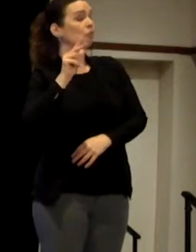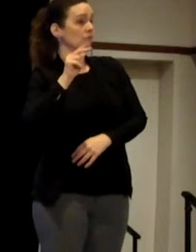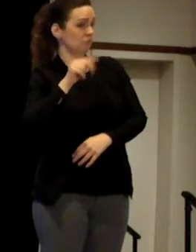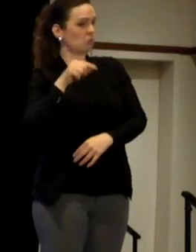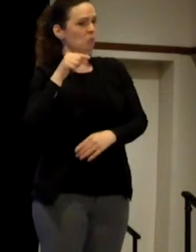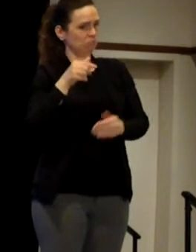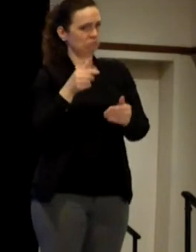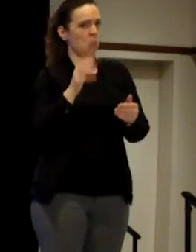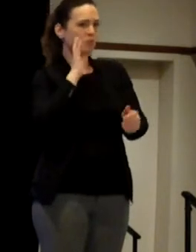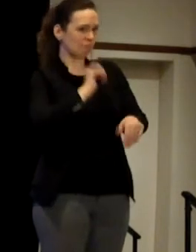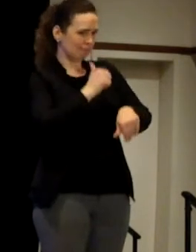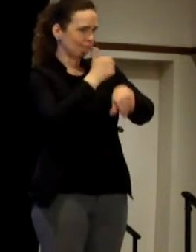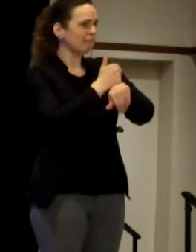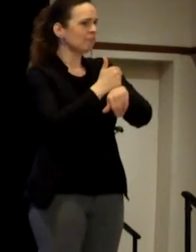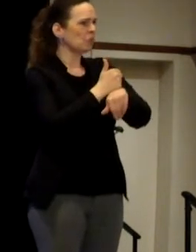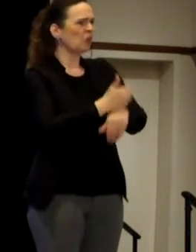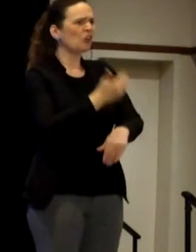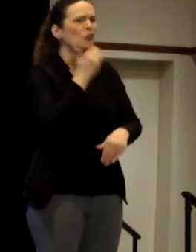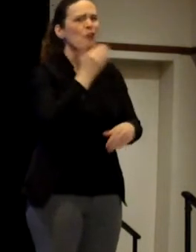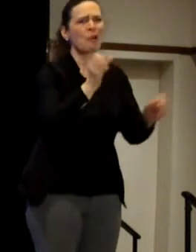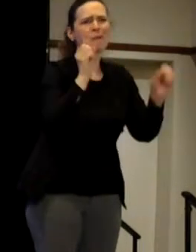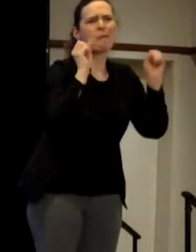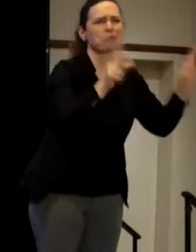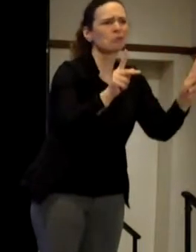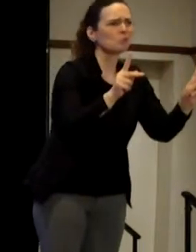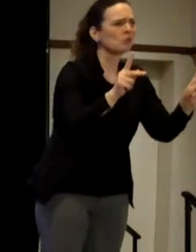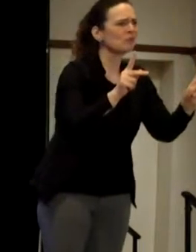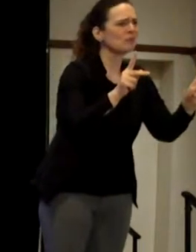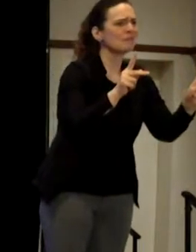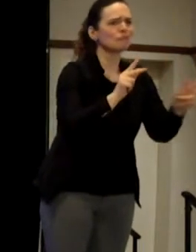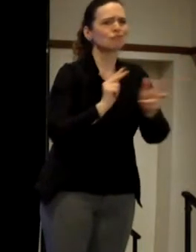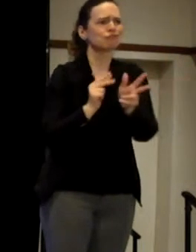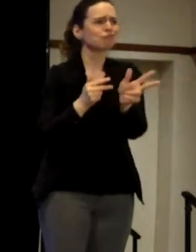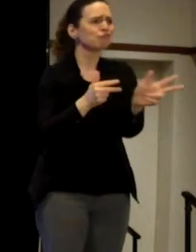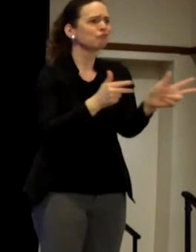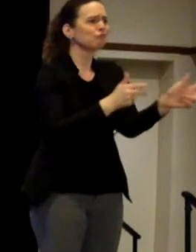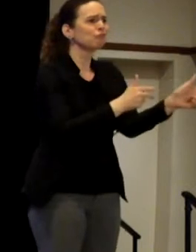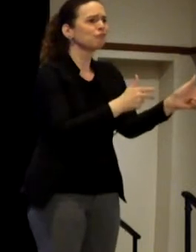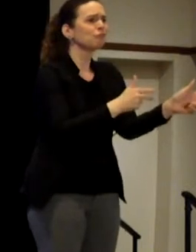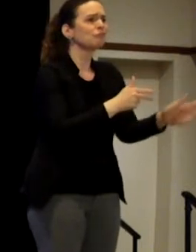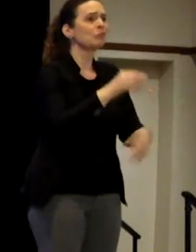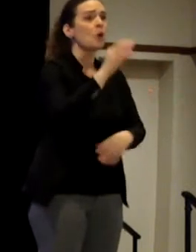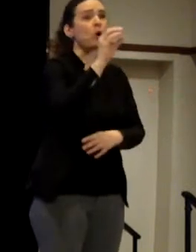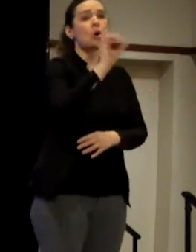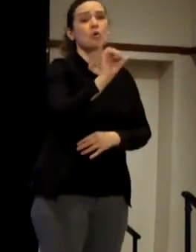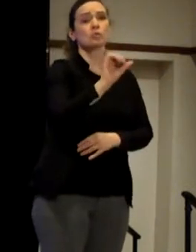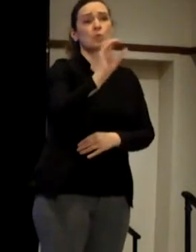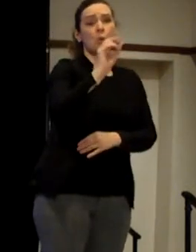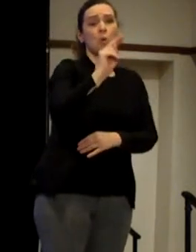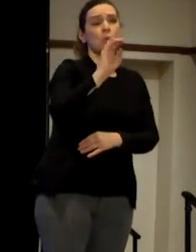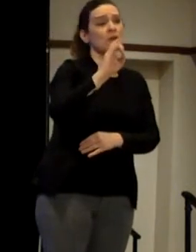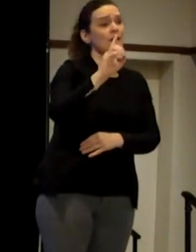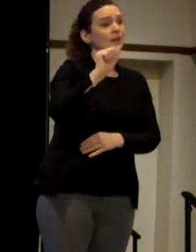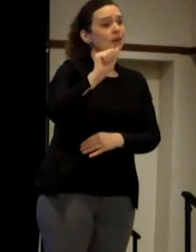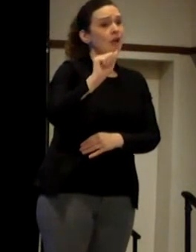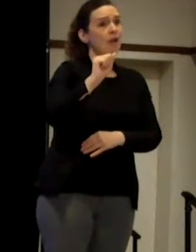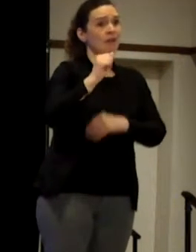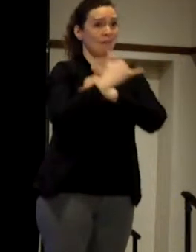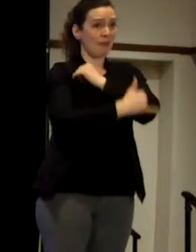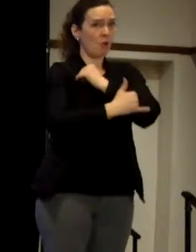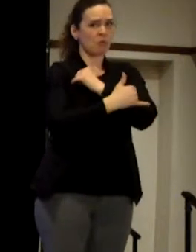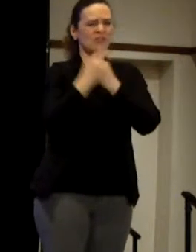It's a good opportunity. They've done these drive-throughs in Oneida County and in other counties. Some people are intimidated to